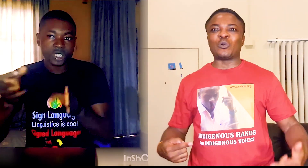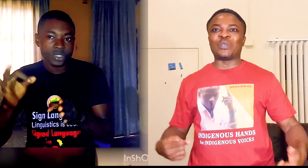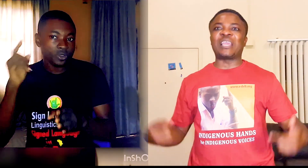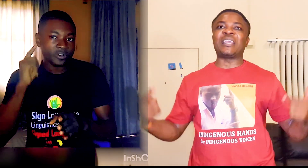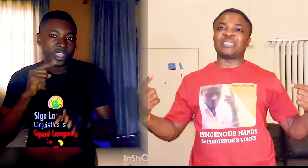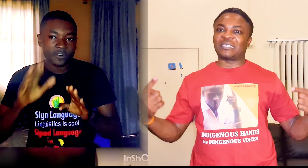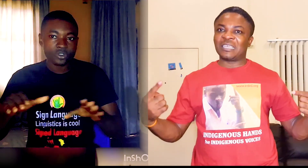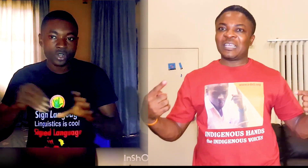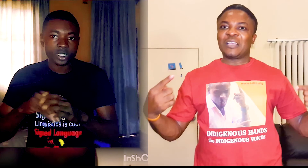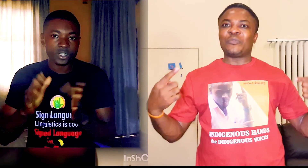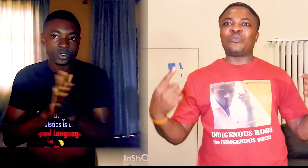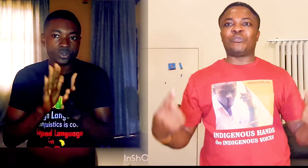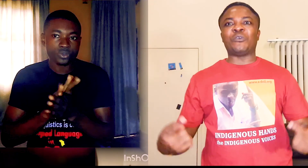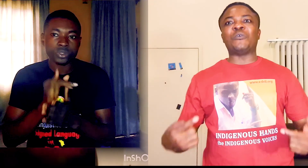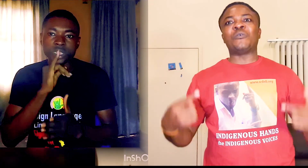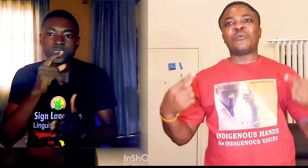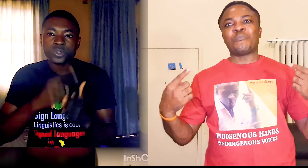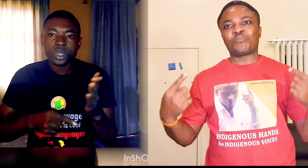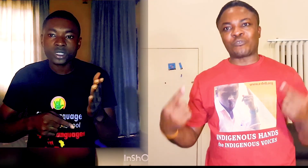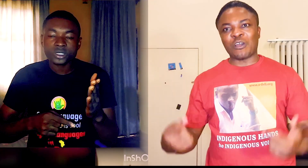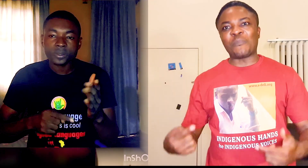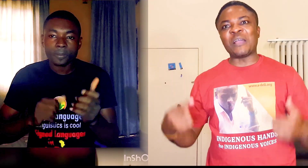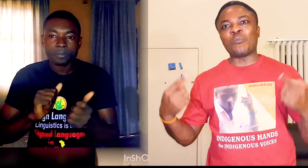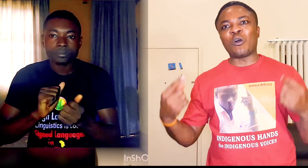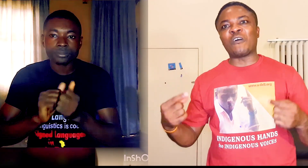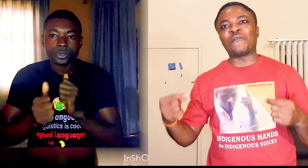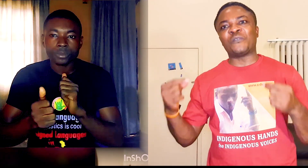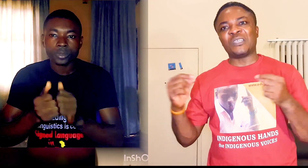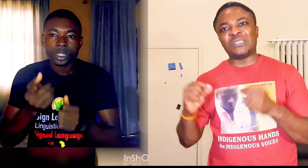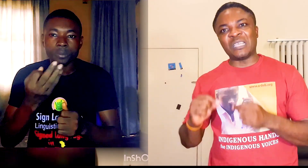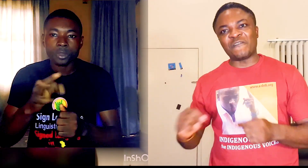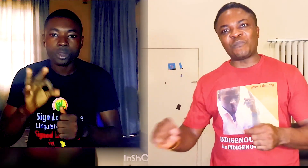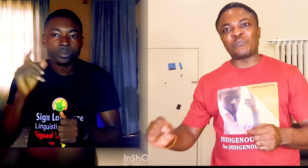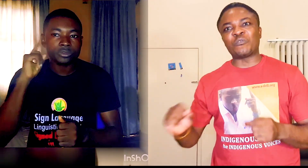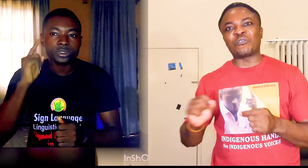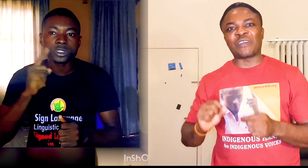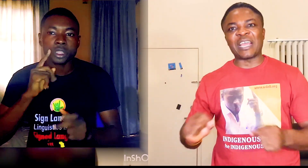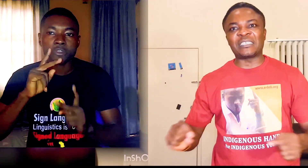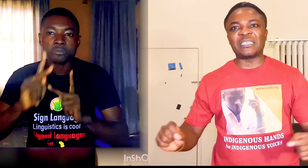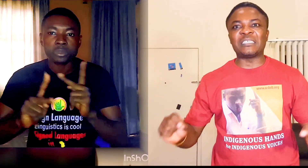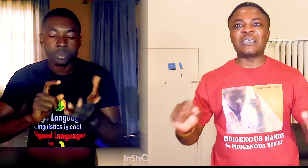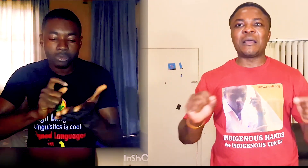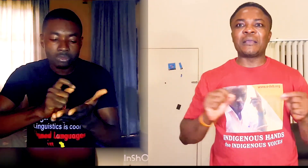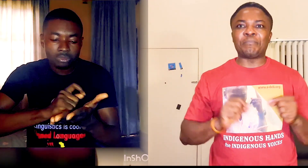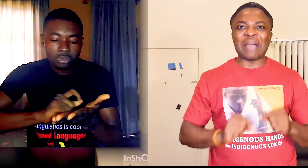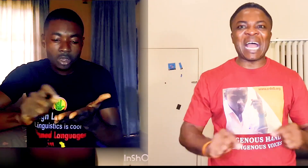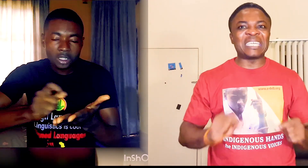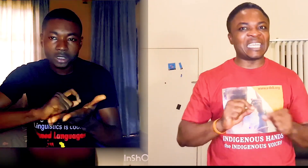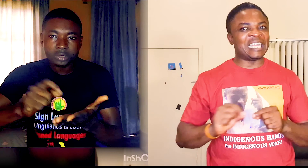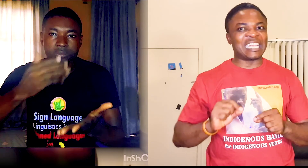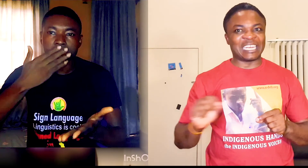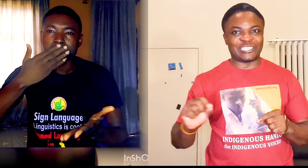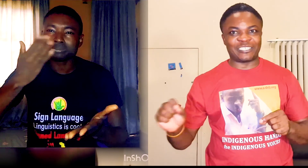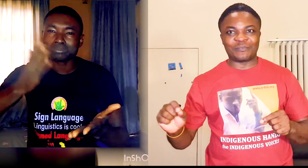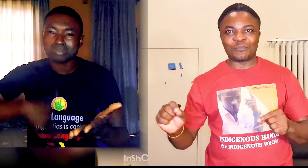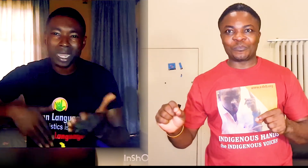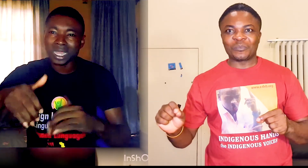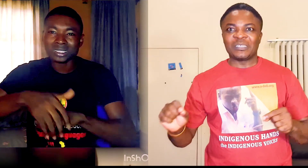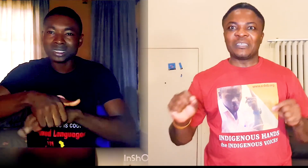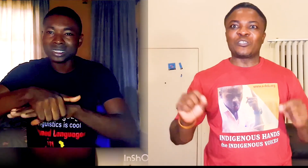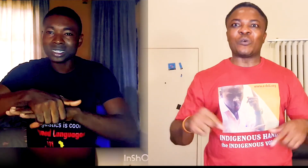in school is the problem of deaf people writing bad